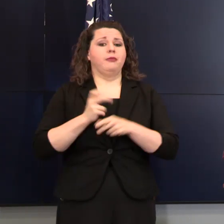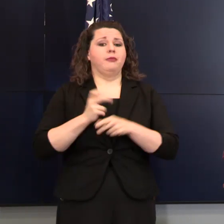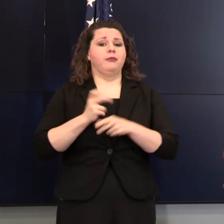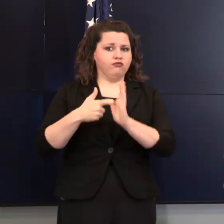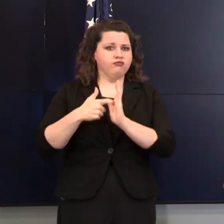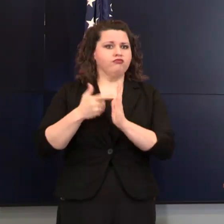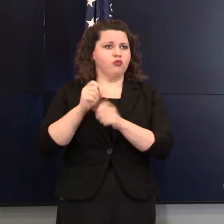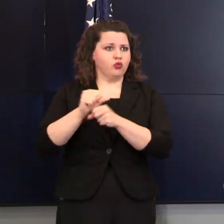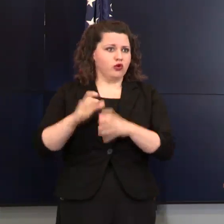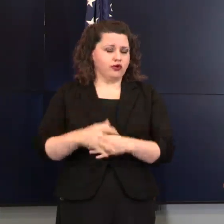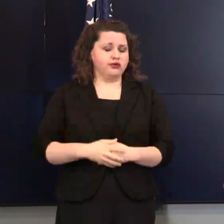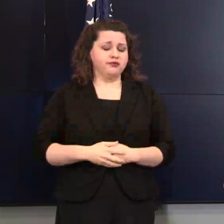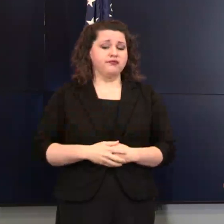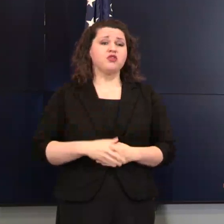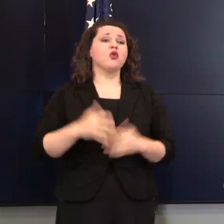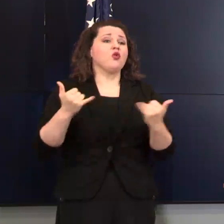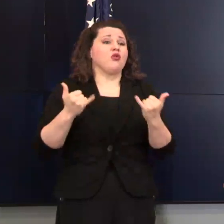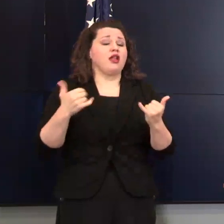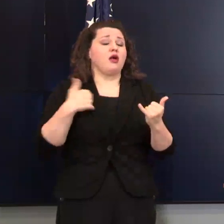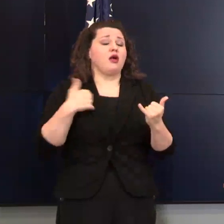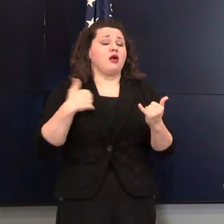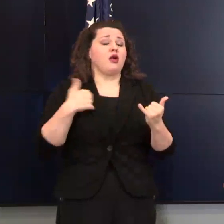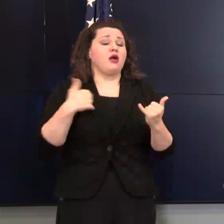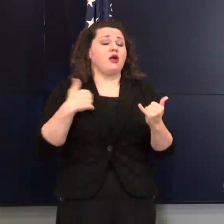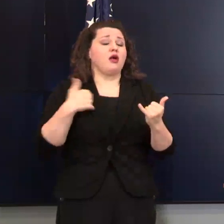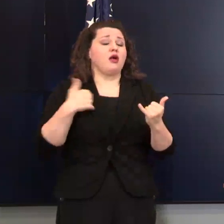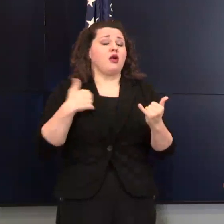prison population. March 1st, our population was